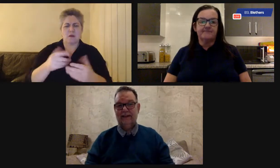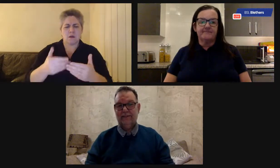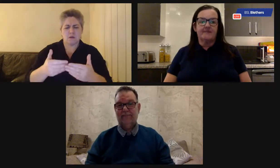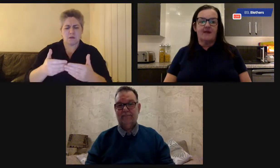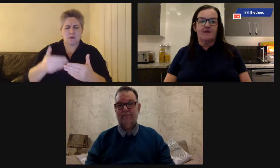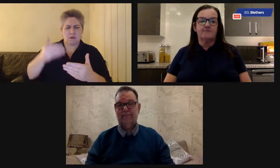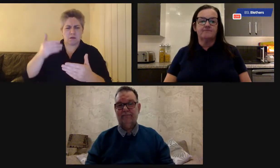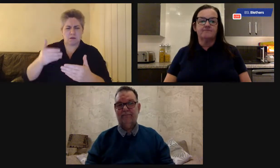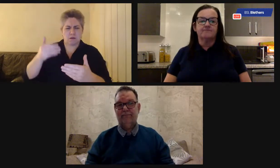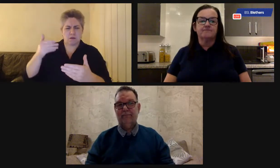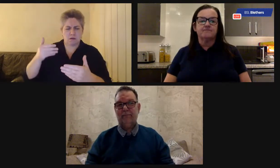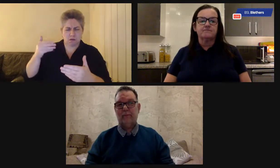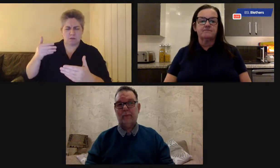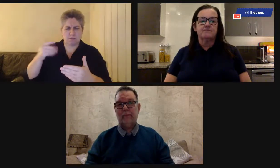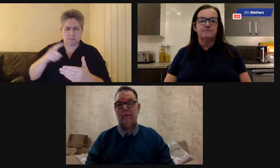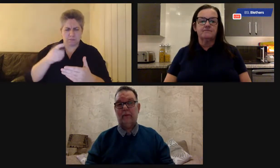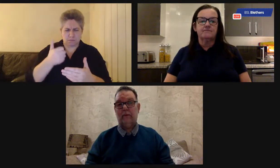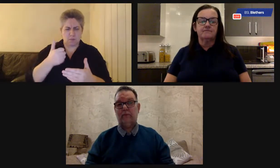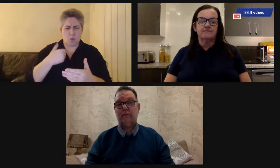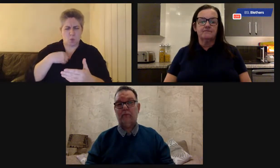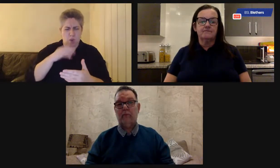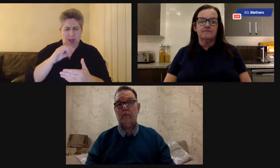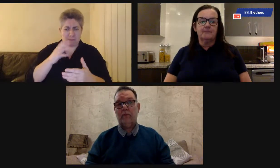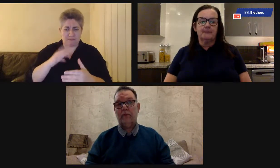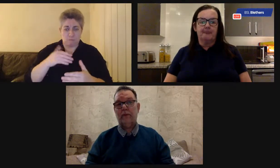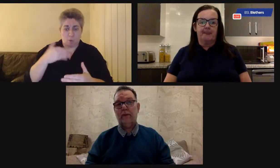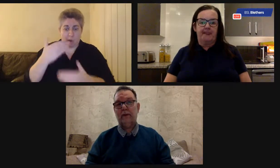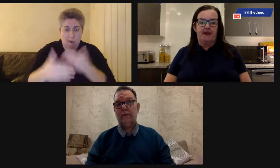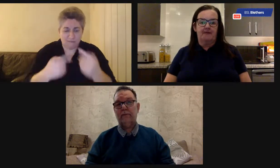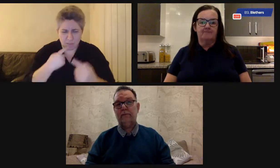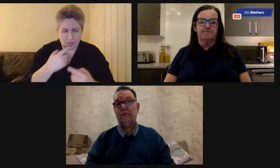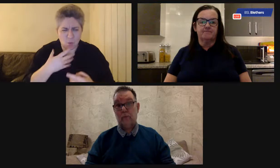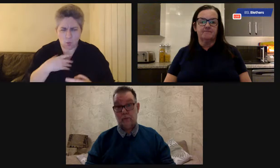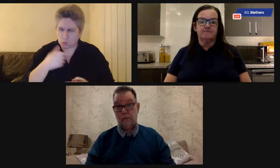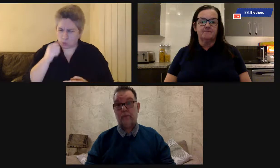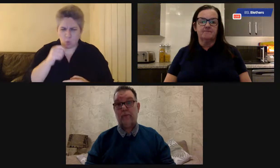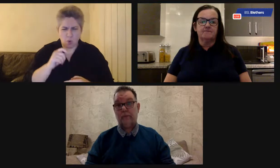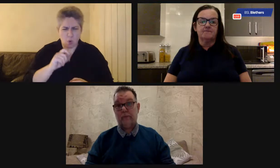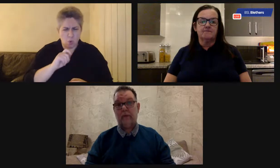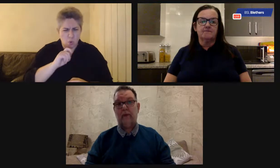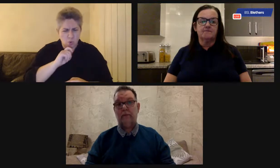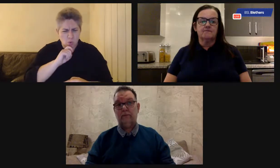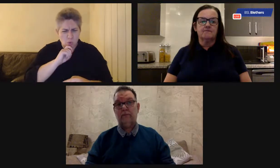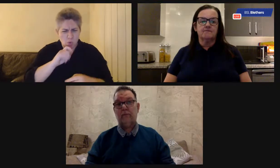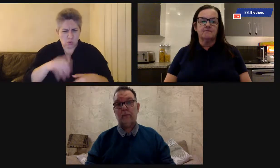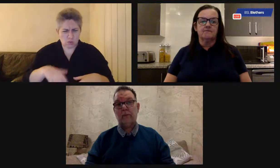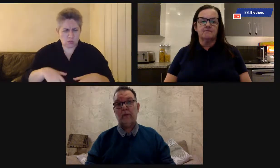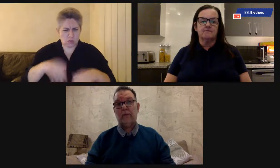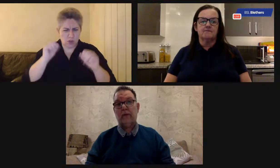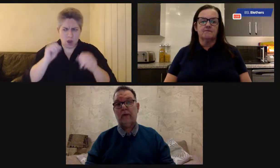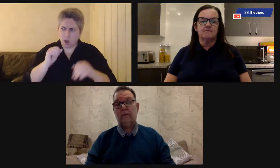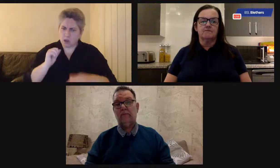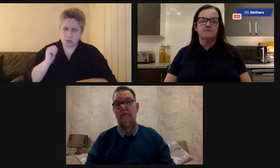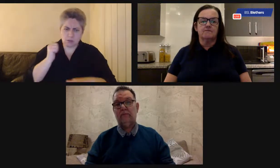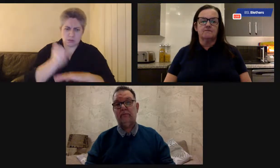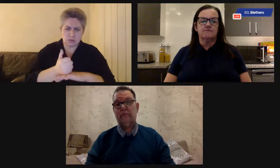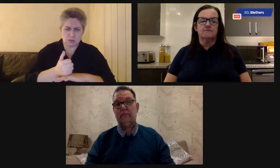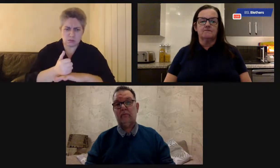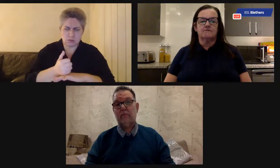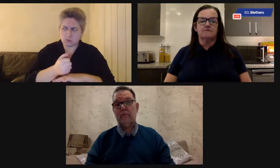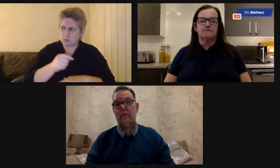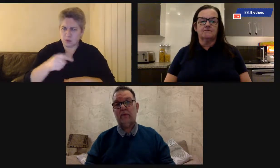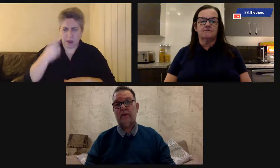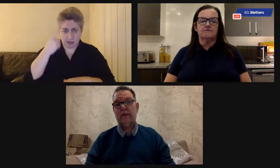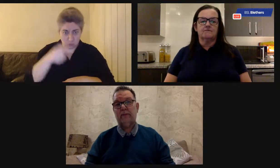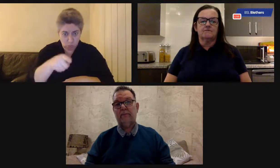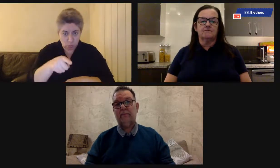signed, sealed, delivered. Wow. So, okay, before we move on to sort of what's happening